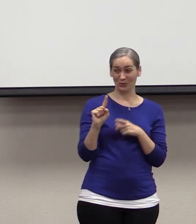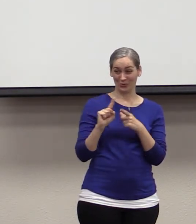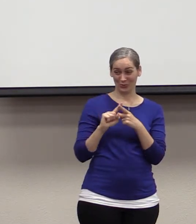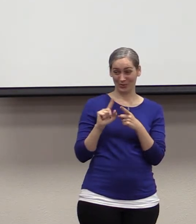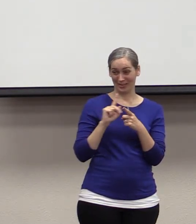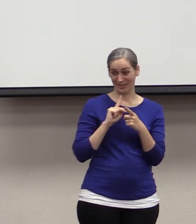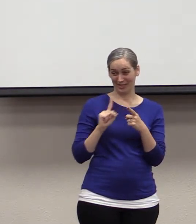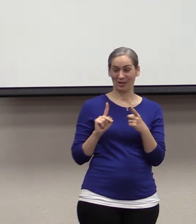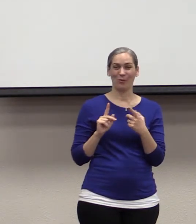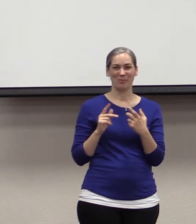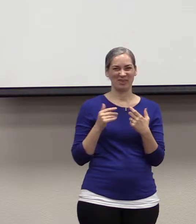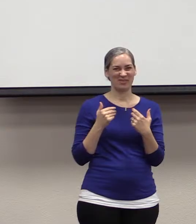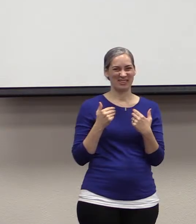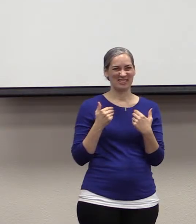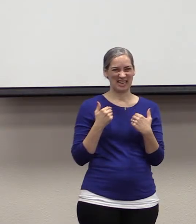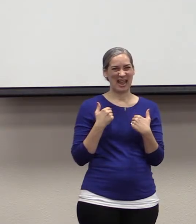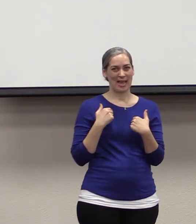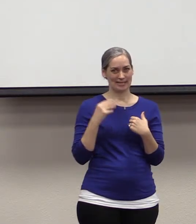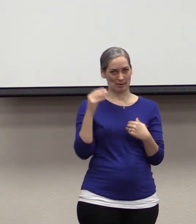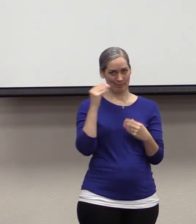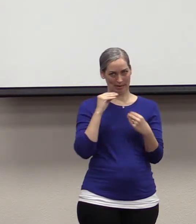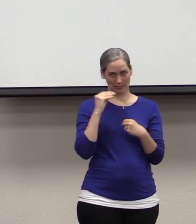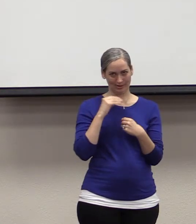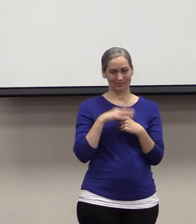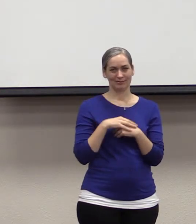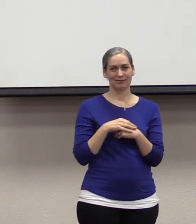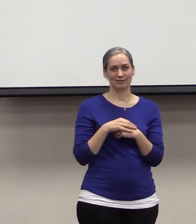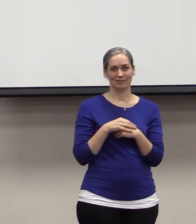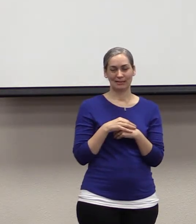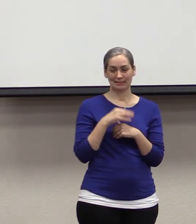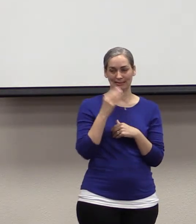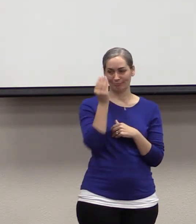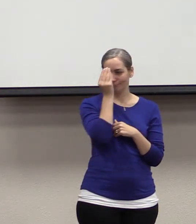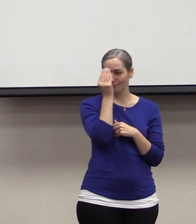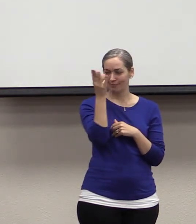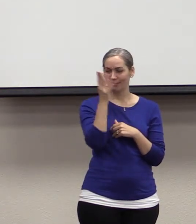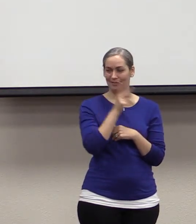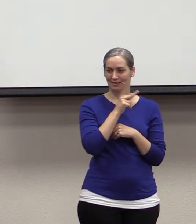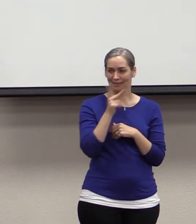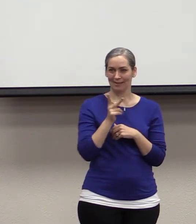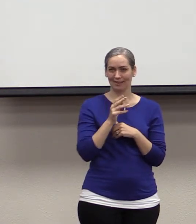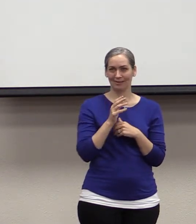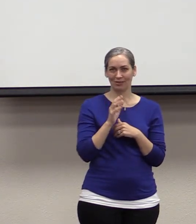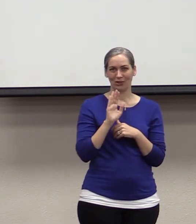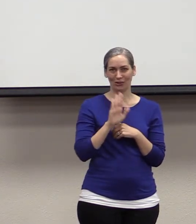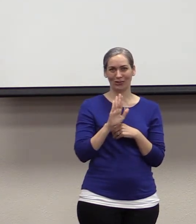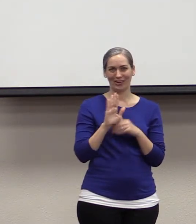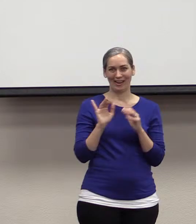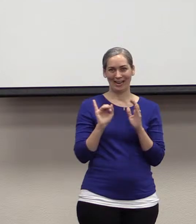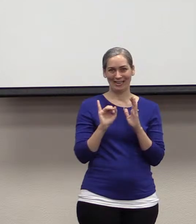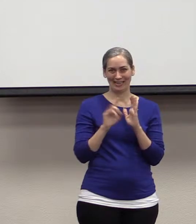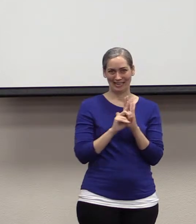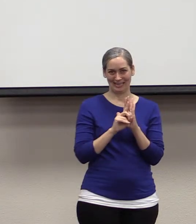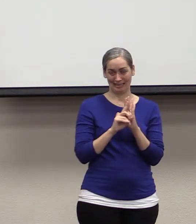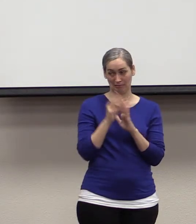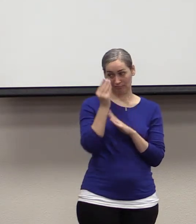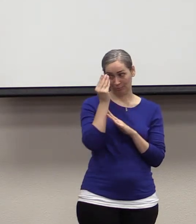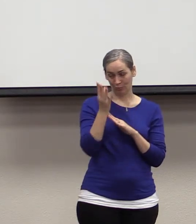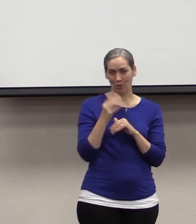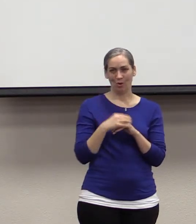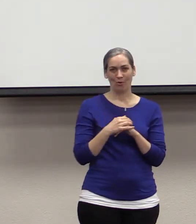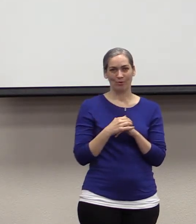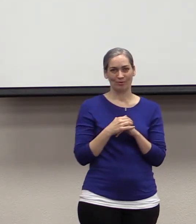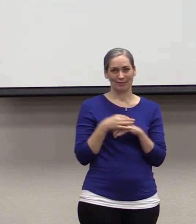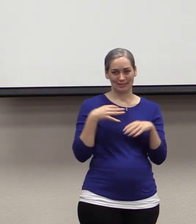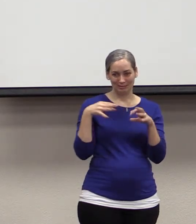banquet. Reveals her identity to him, to her husband, and Haman's